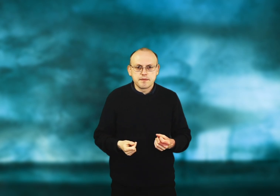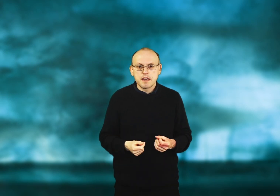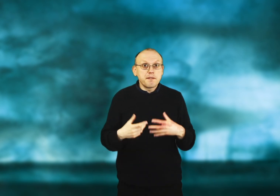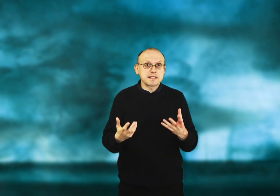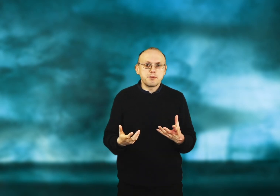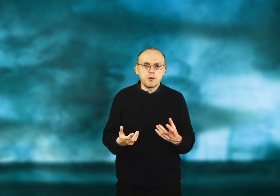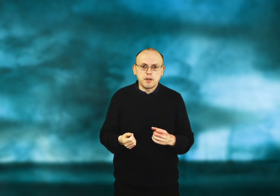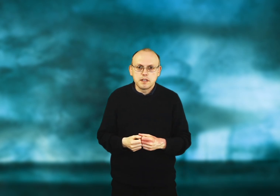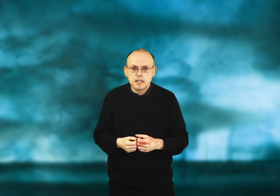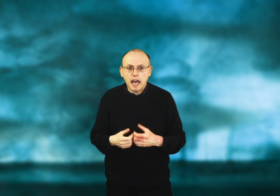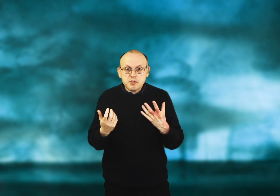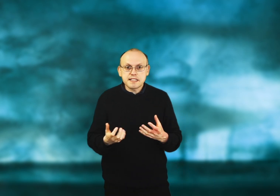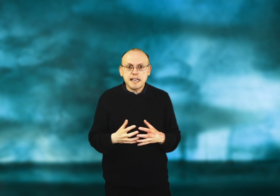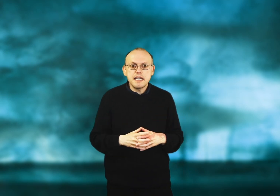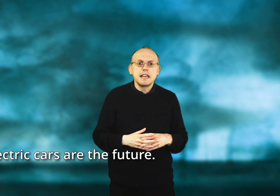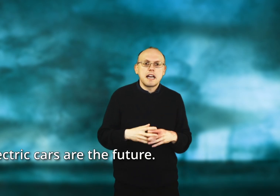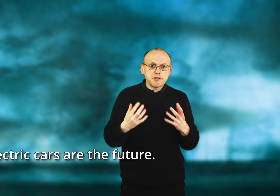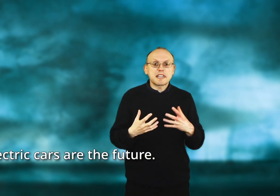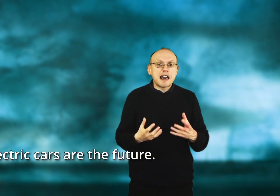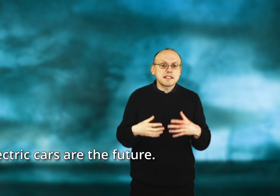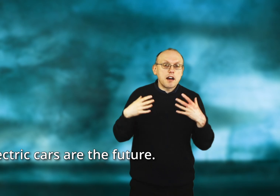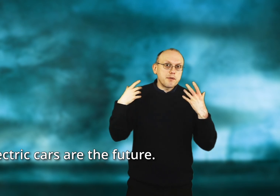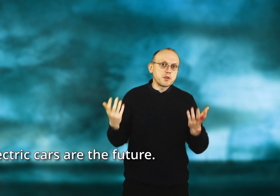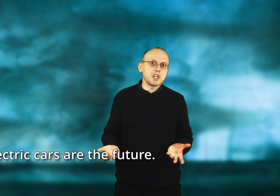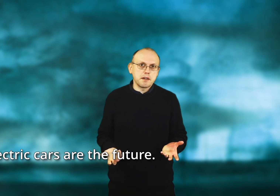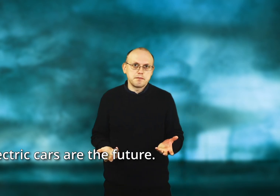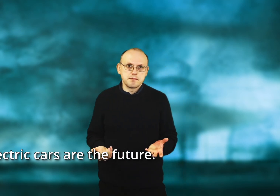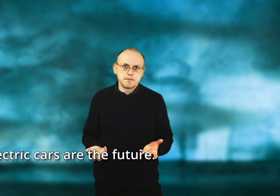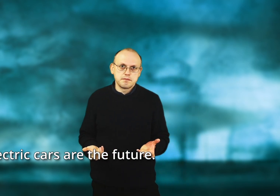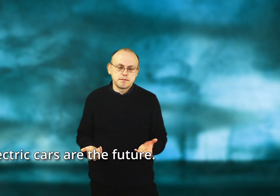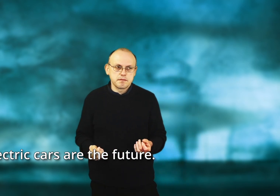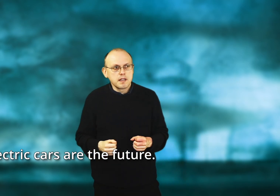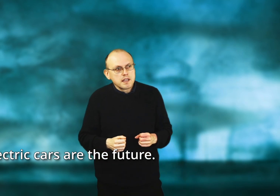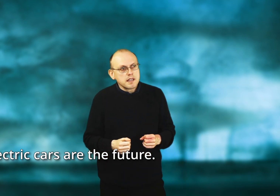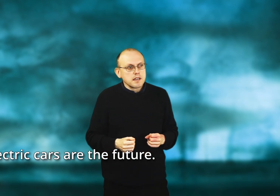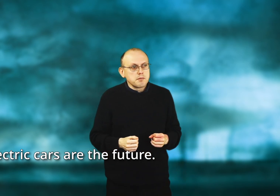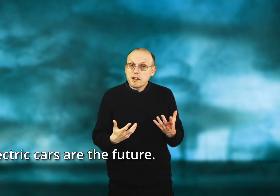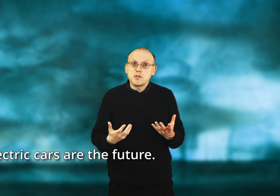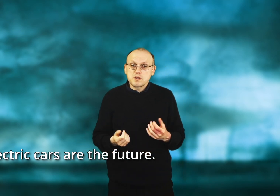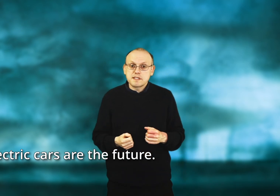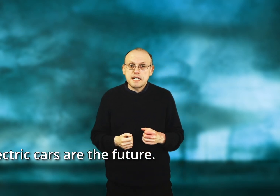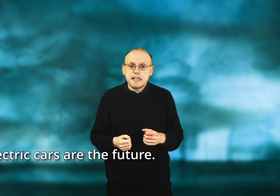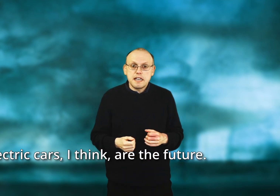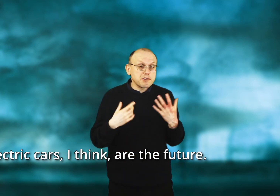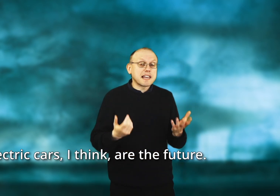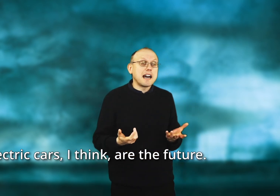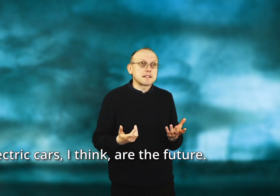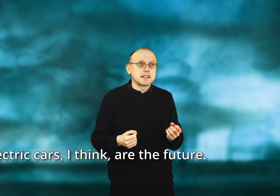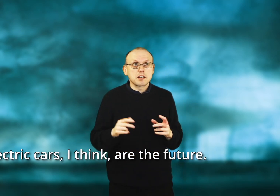For example, I could say, electric cars are the future. But I could also say, electric cars,